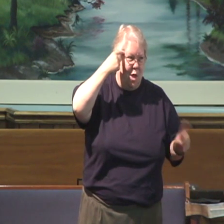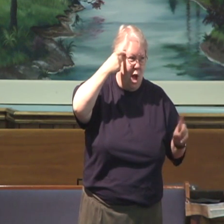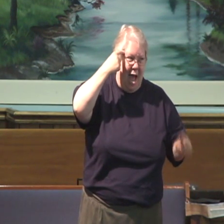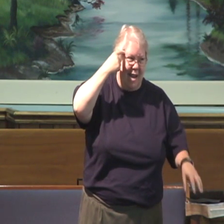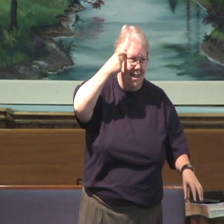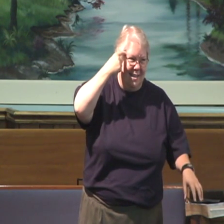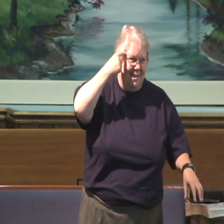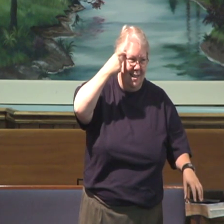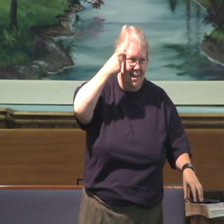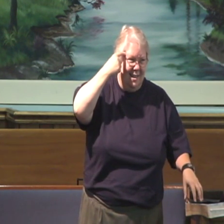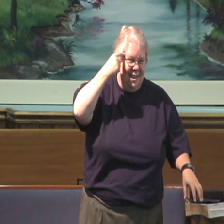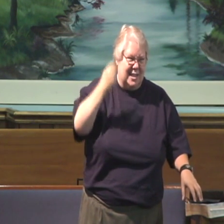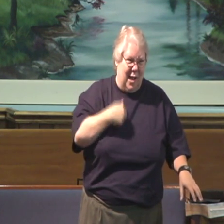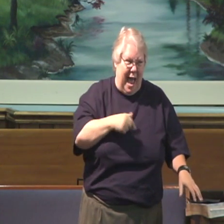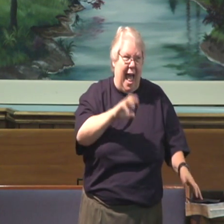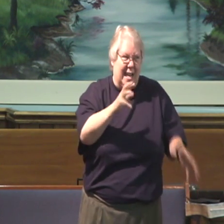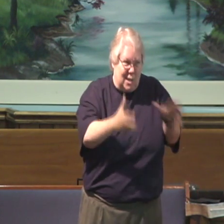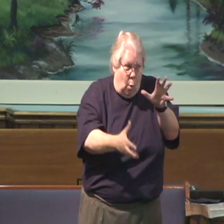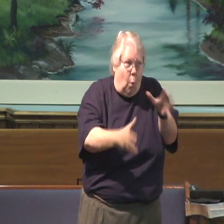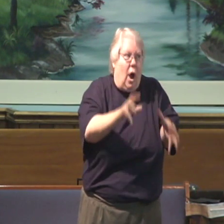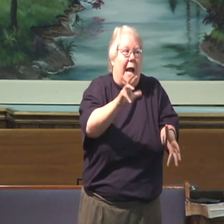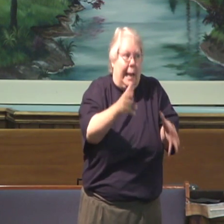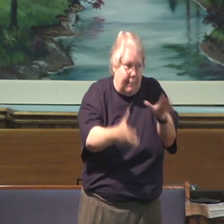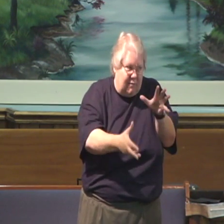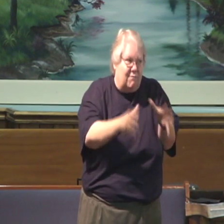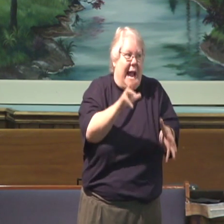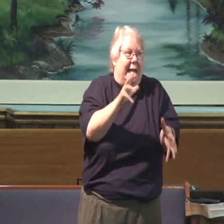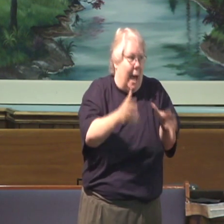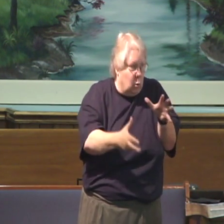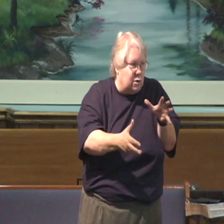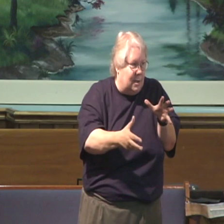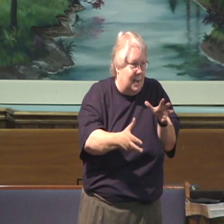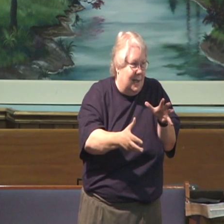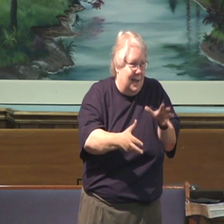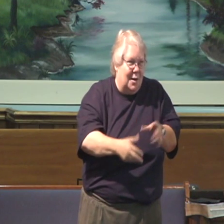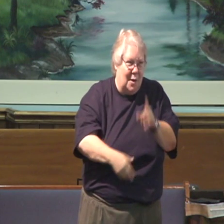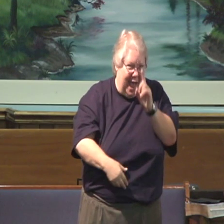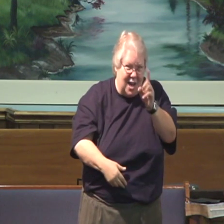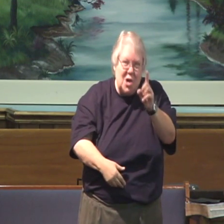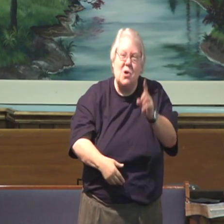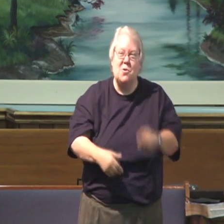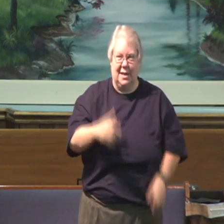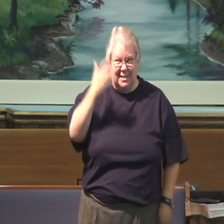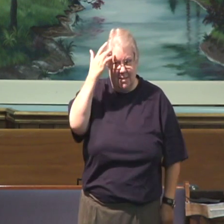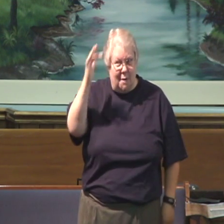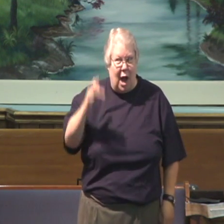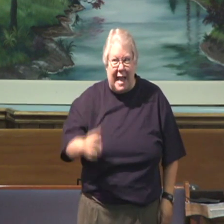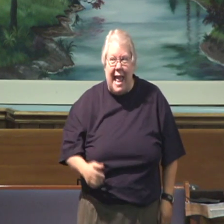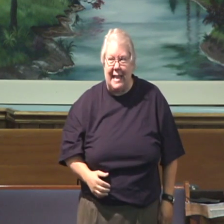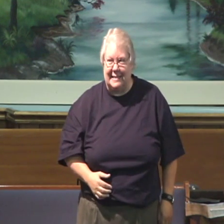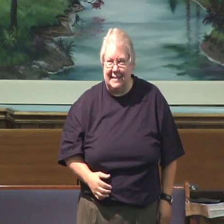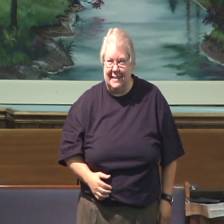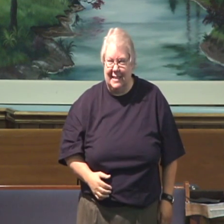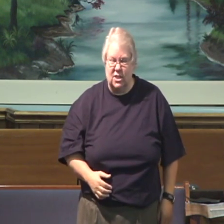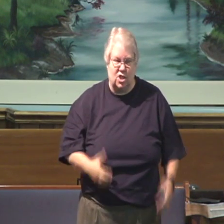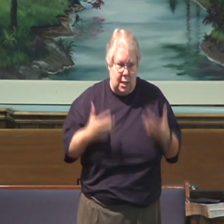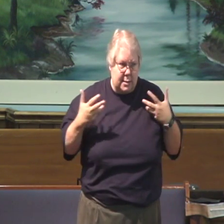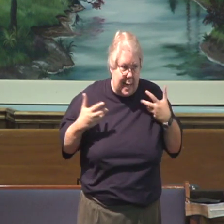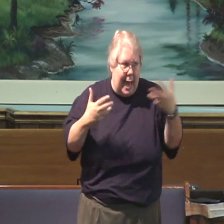They're not. So I had to work him and find out. And I knew he's a smart kid, just